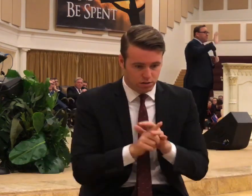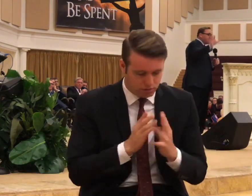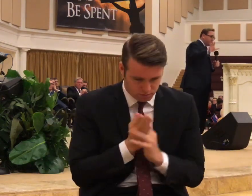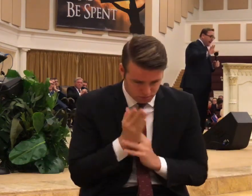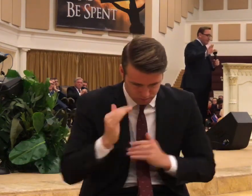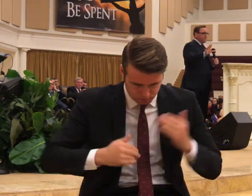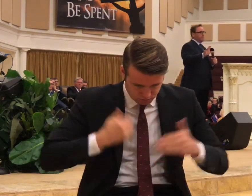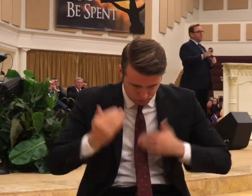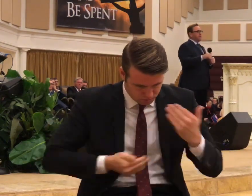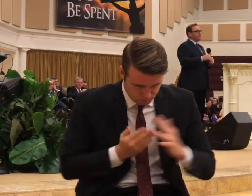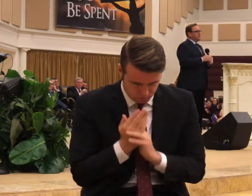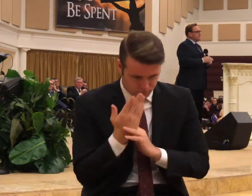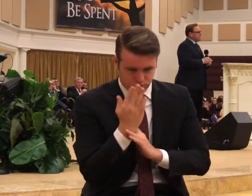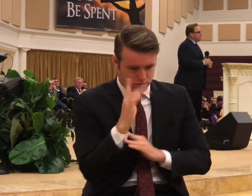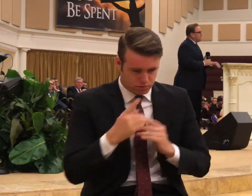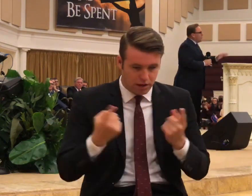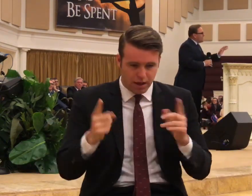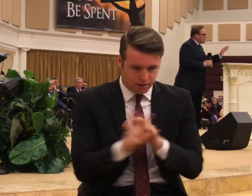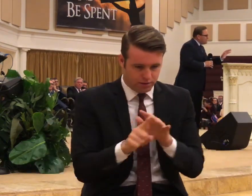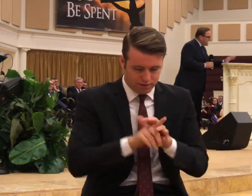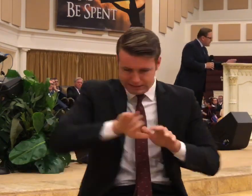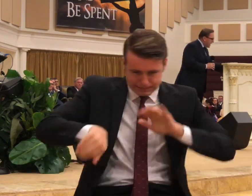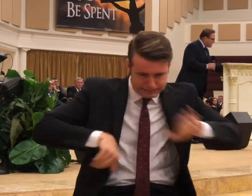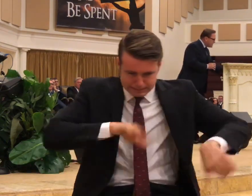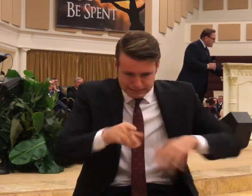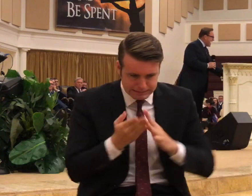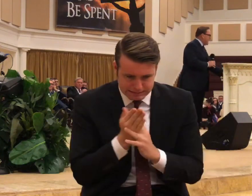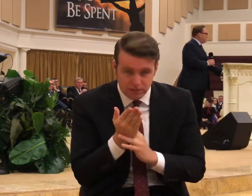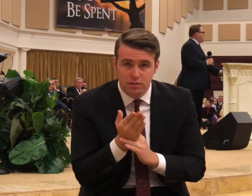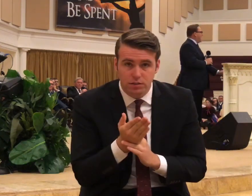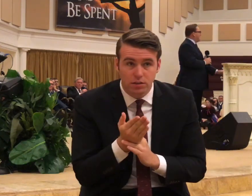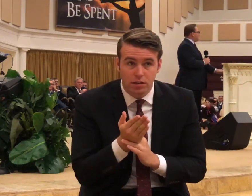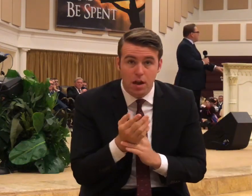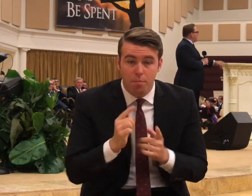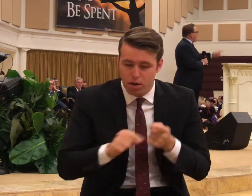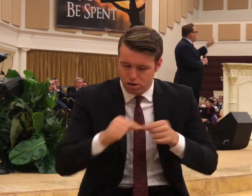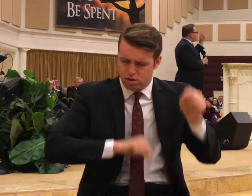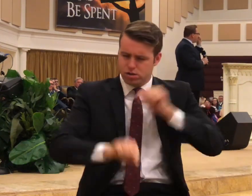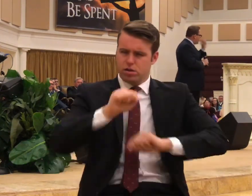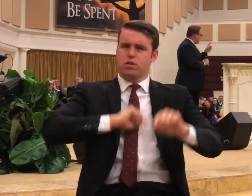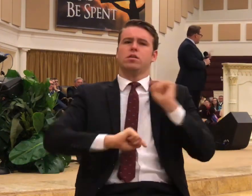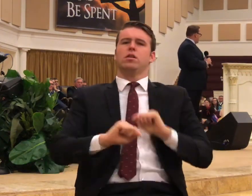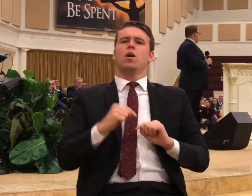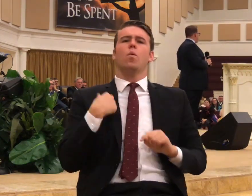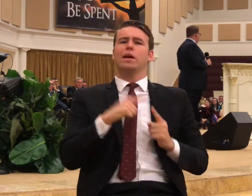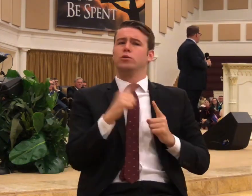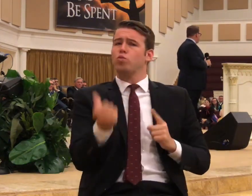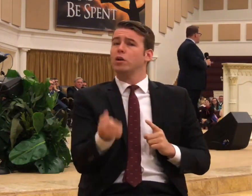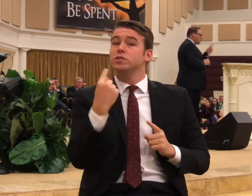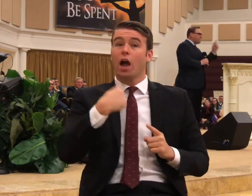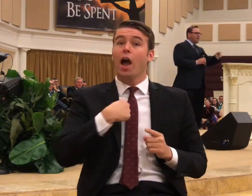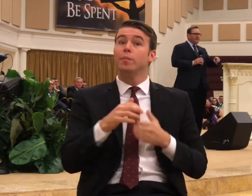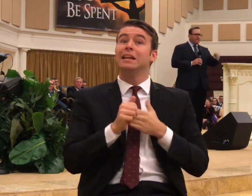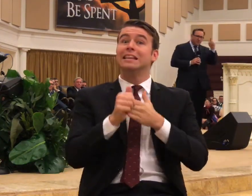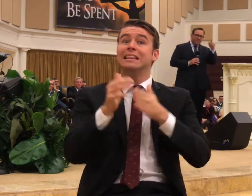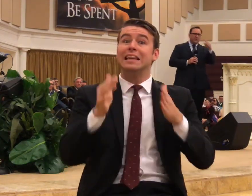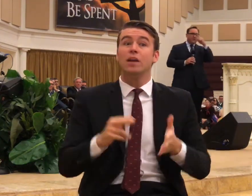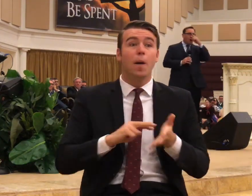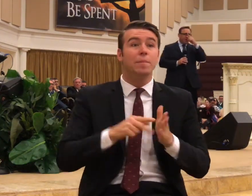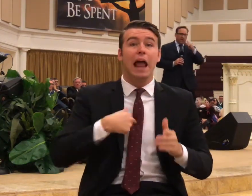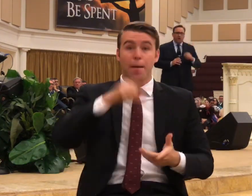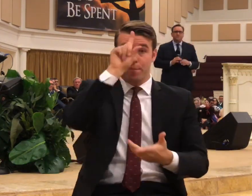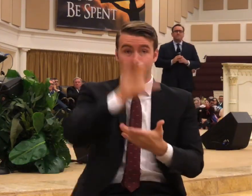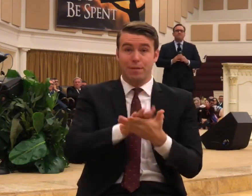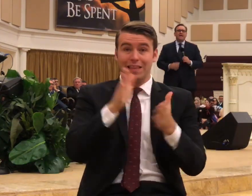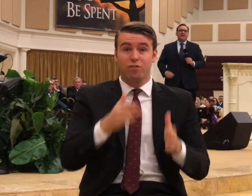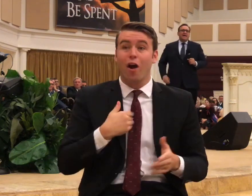struggle, get through the fight. But what you need to understand that if you are a spiritual leader, you're a believer, you're filled